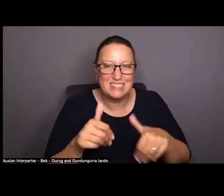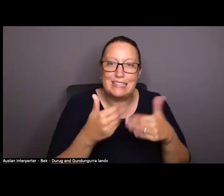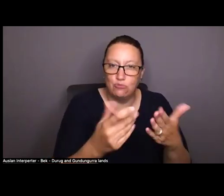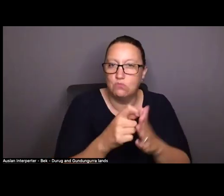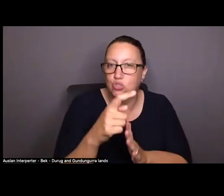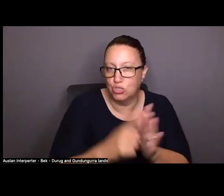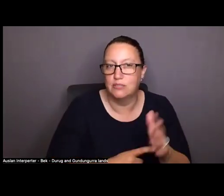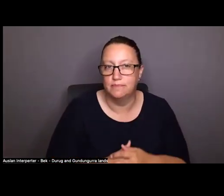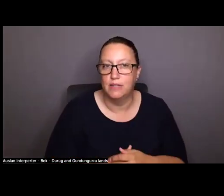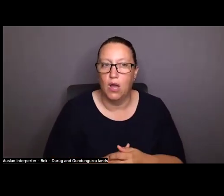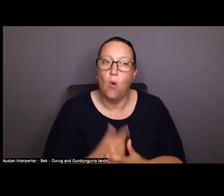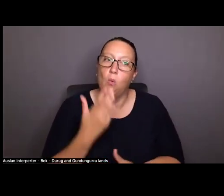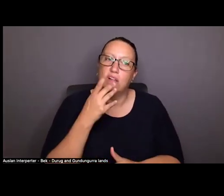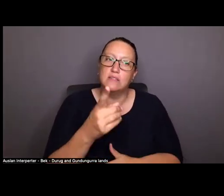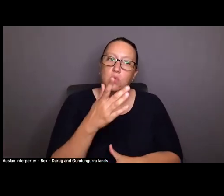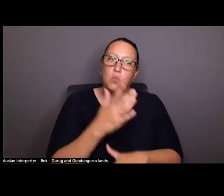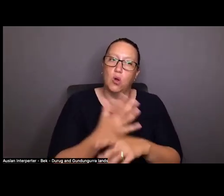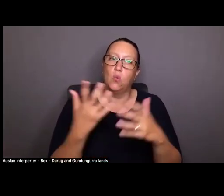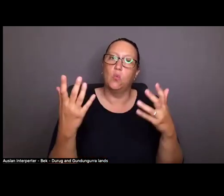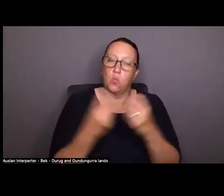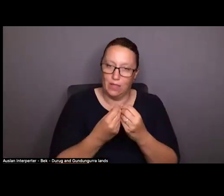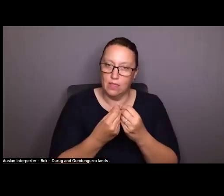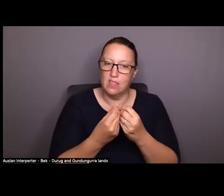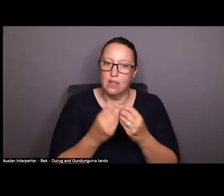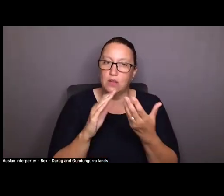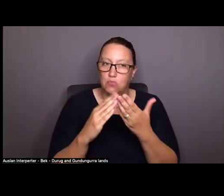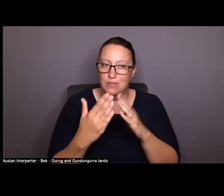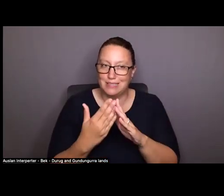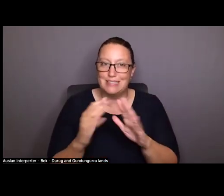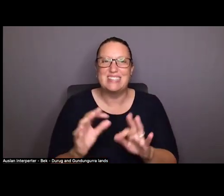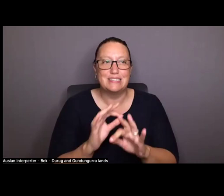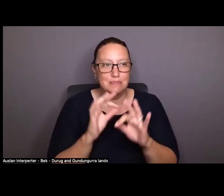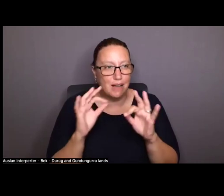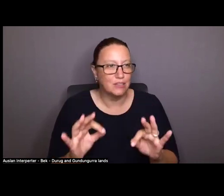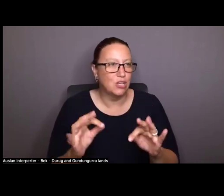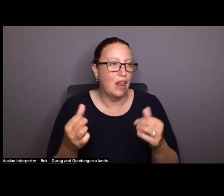sure that when you're working with communities, particularly communities that are,